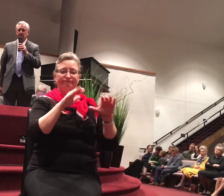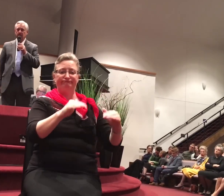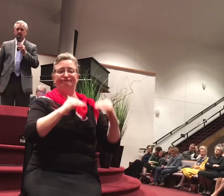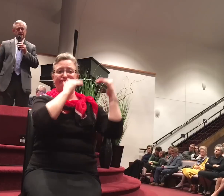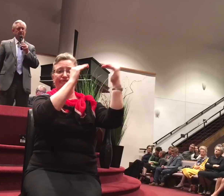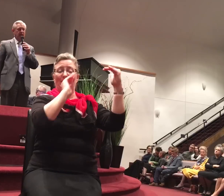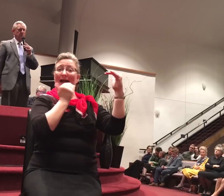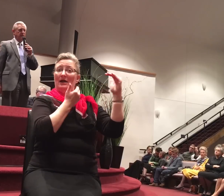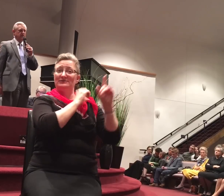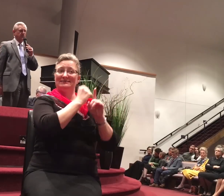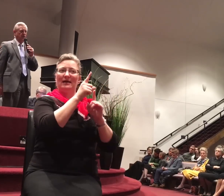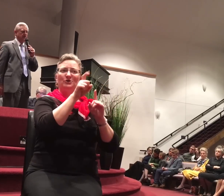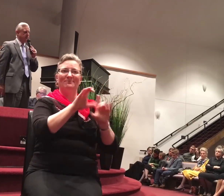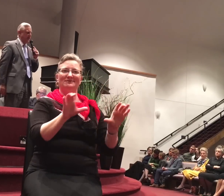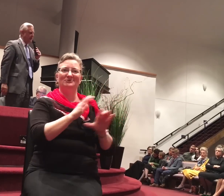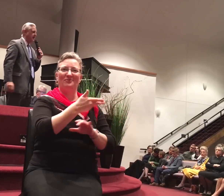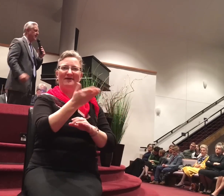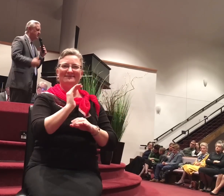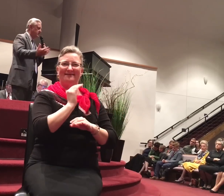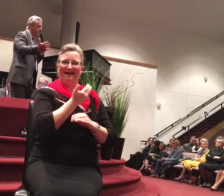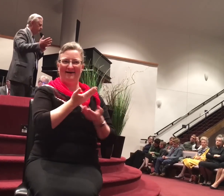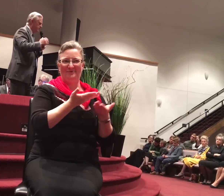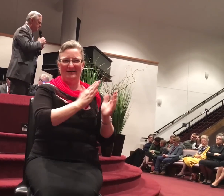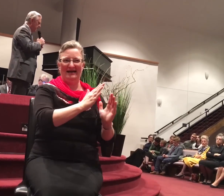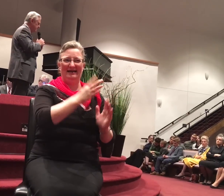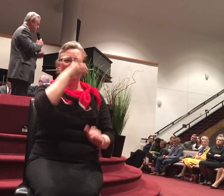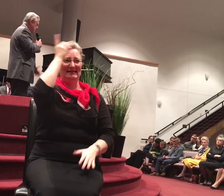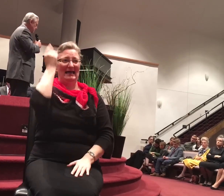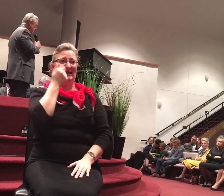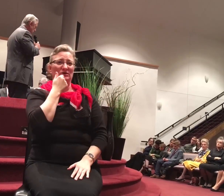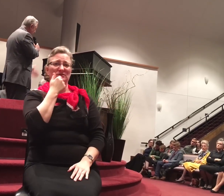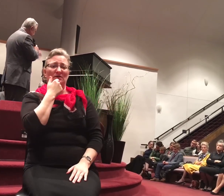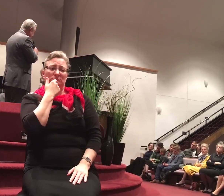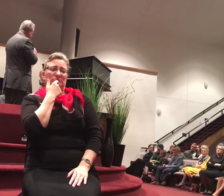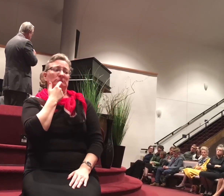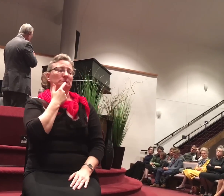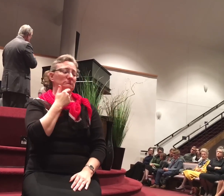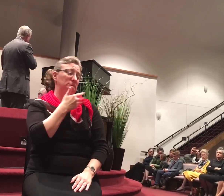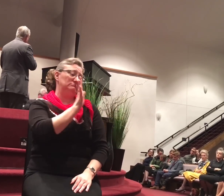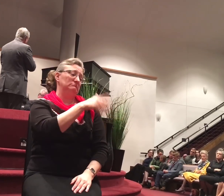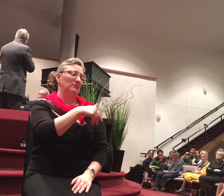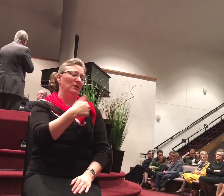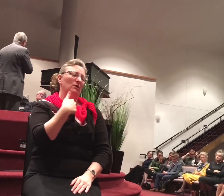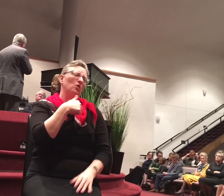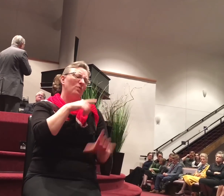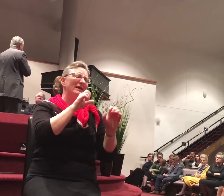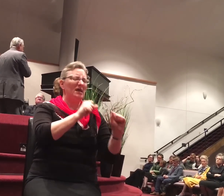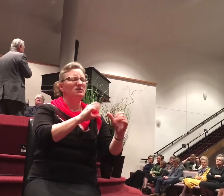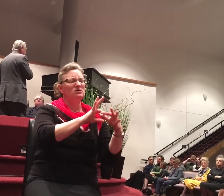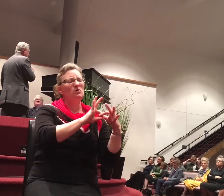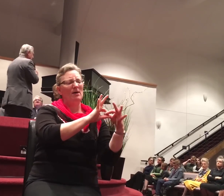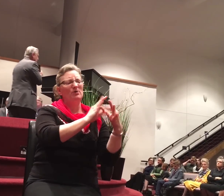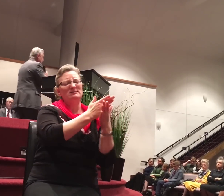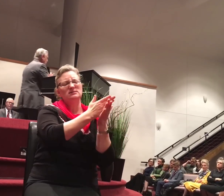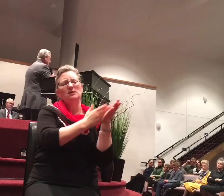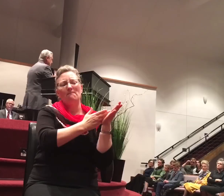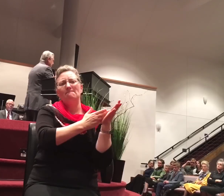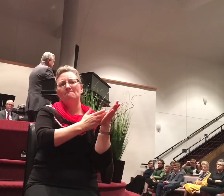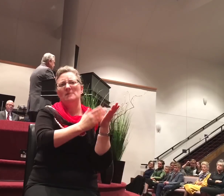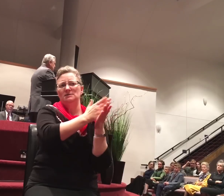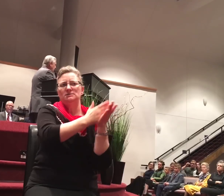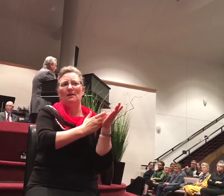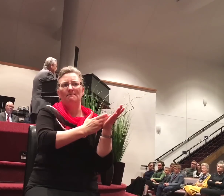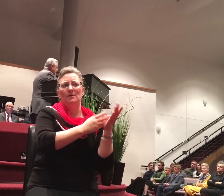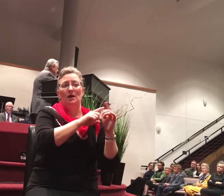way. And Daniel and his friends said, in essence, in response, there are a lot of things we can do. We'll cooperate with your program. But when